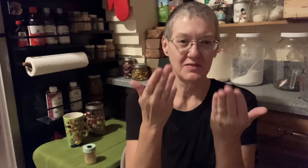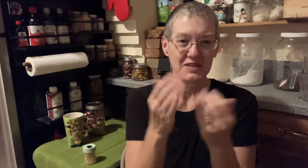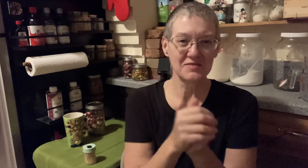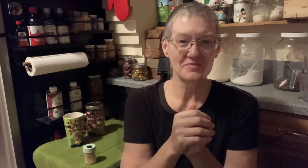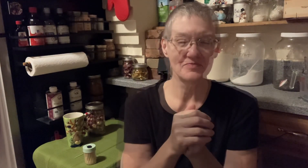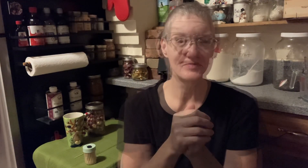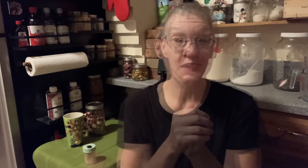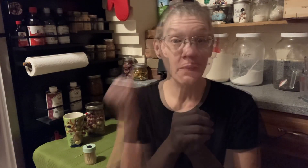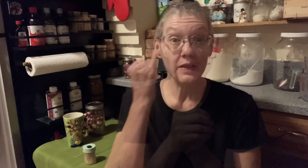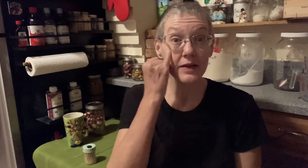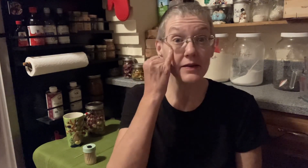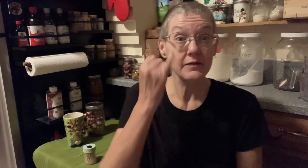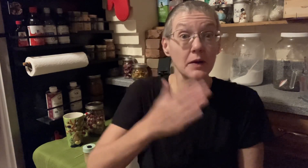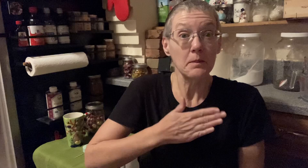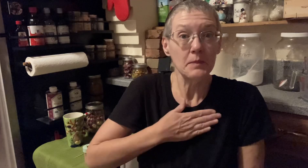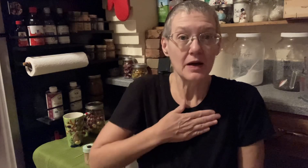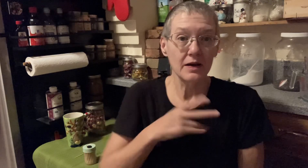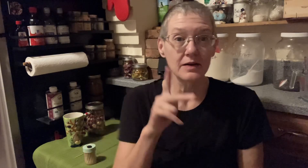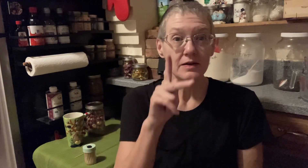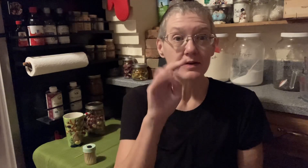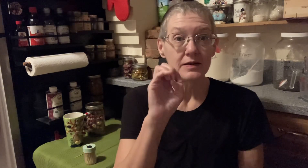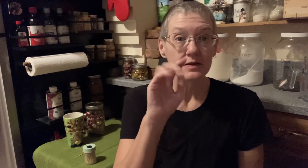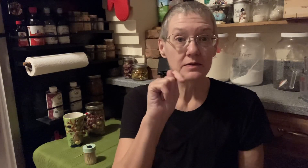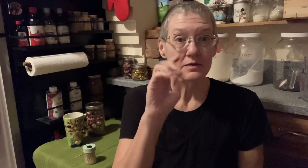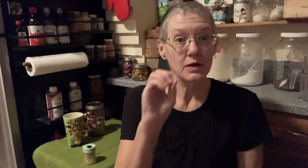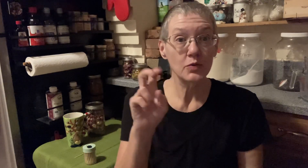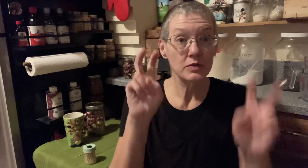But I made that video before Thanksgiving.